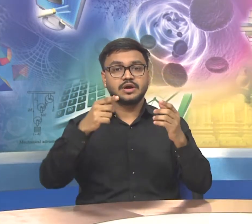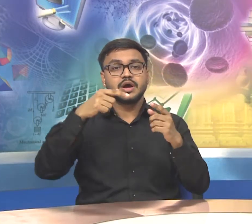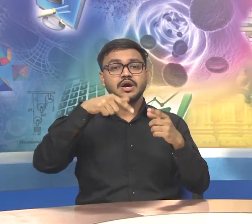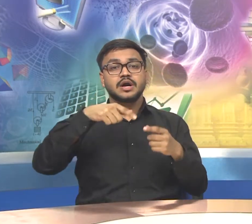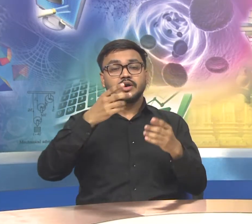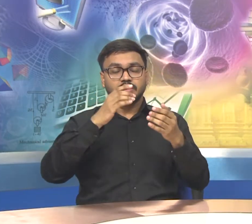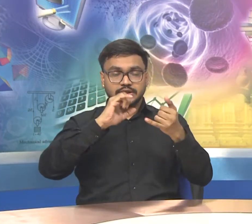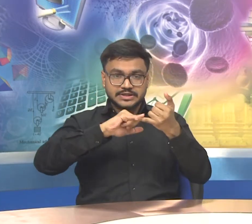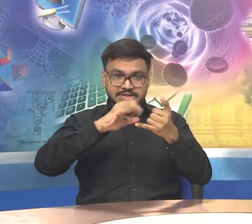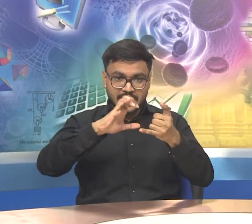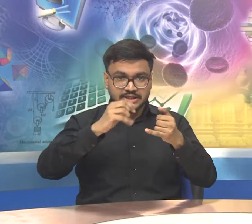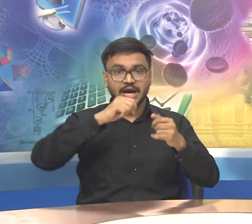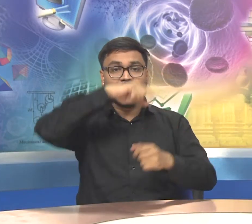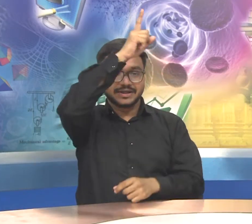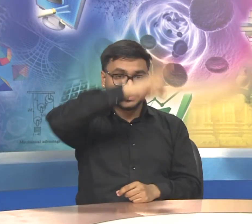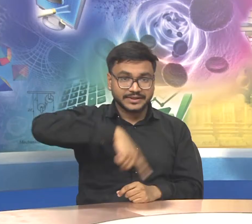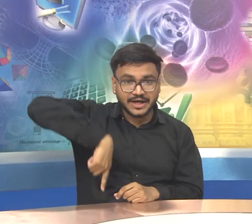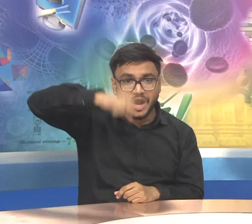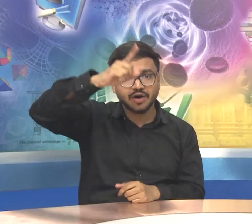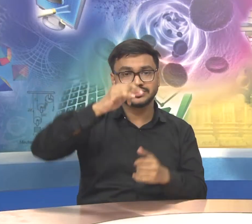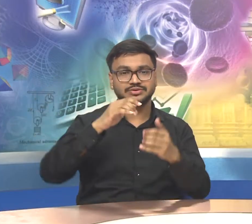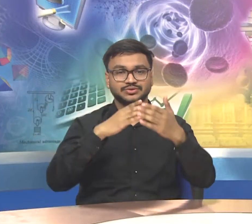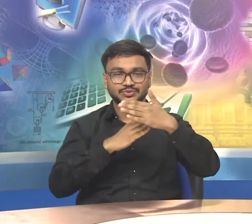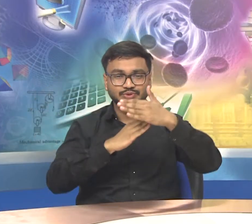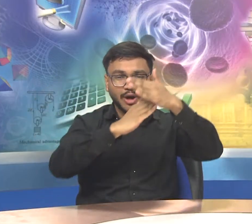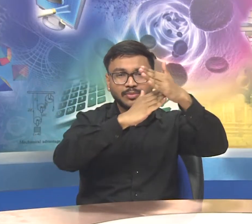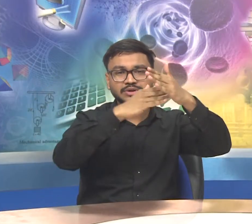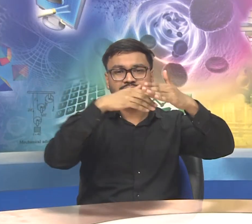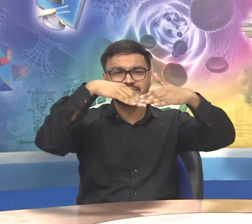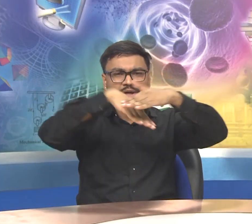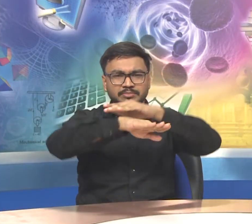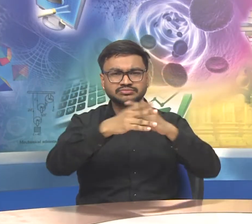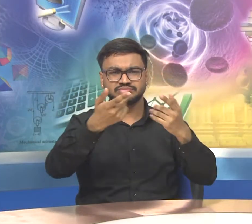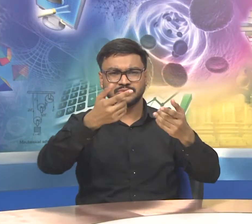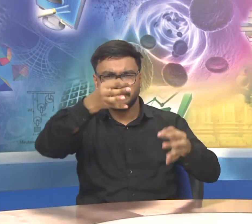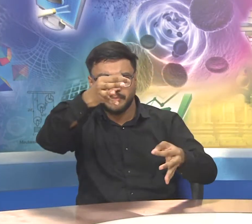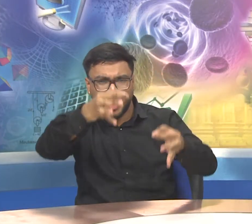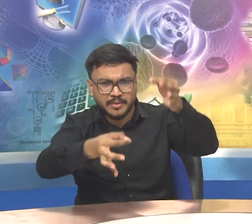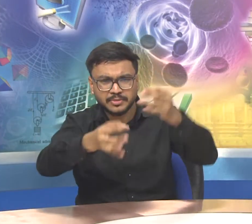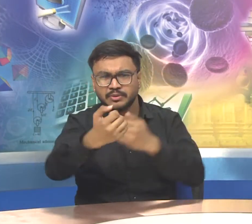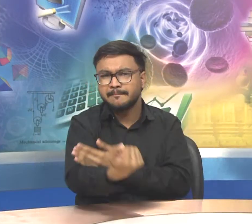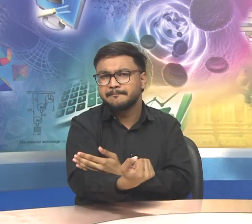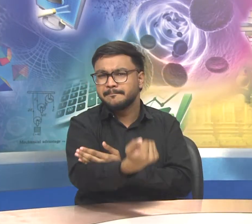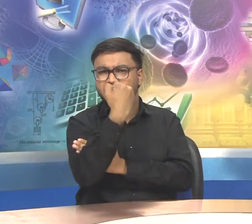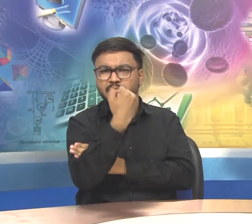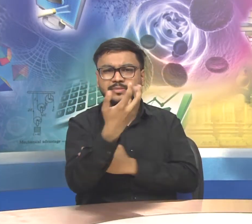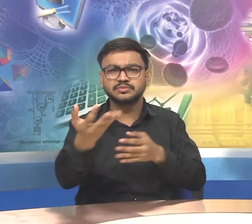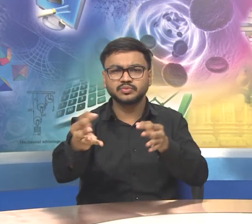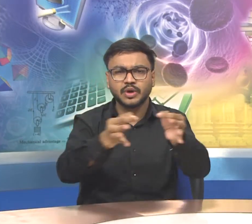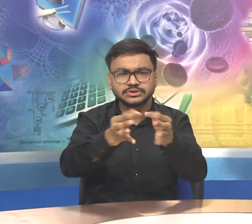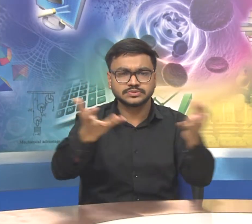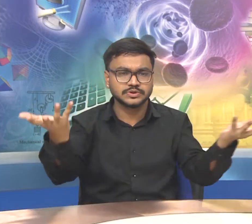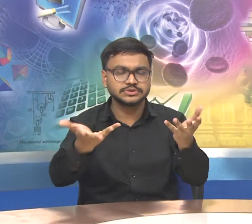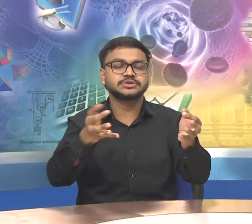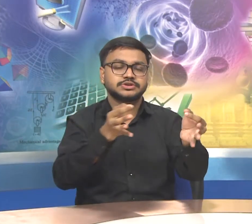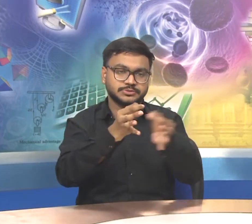of India. They can also explain the power and jurisdiction of